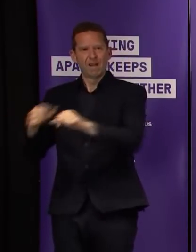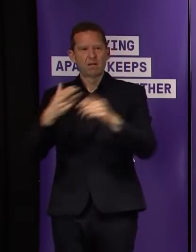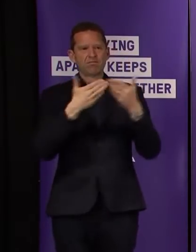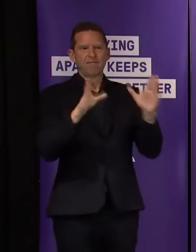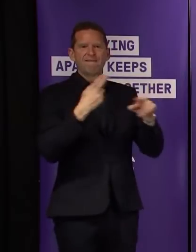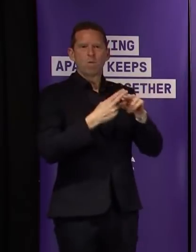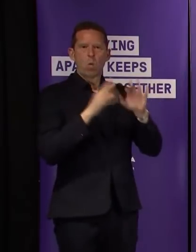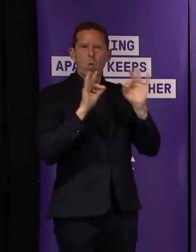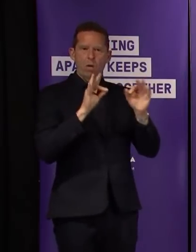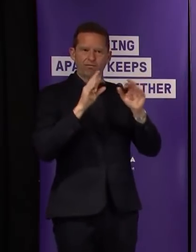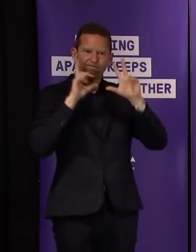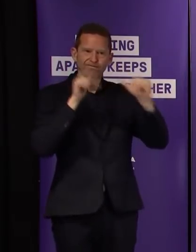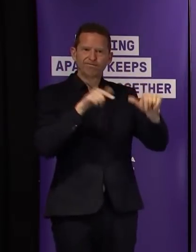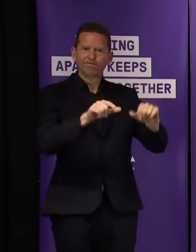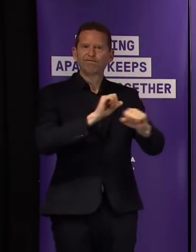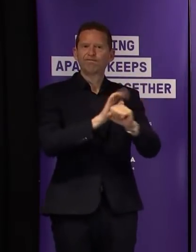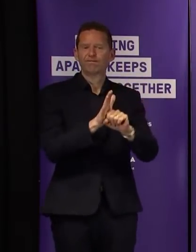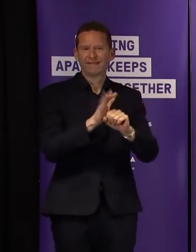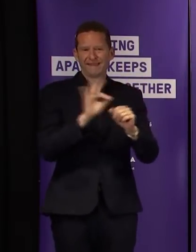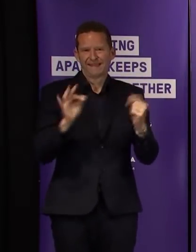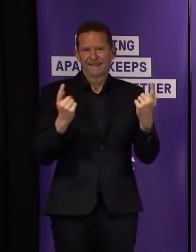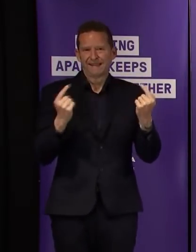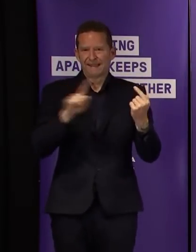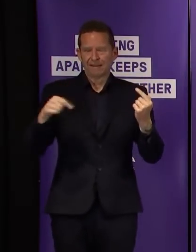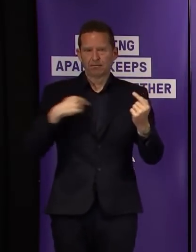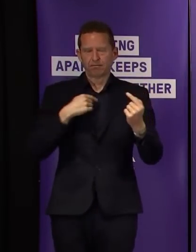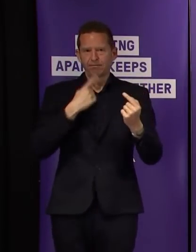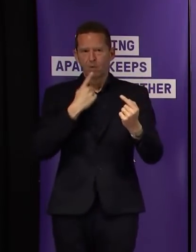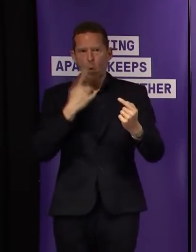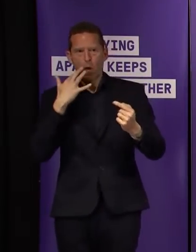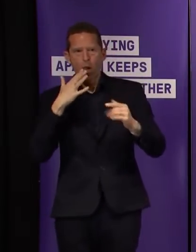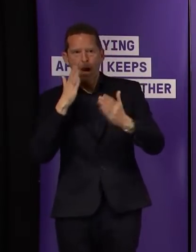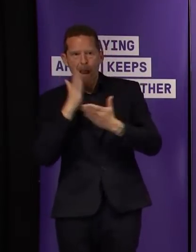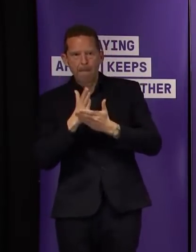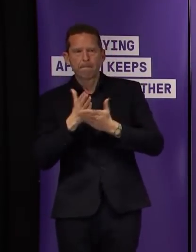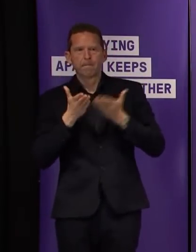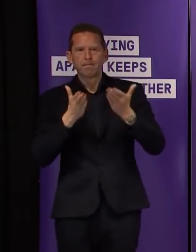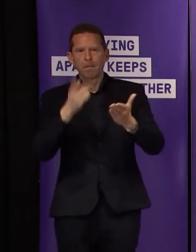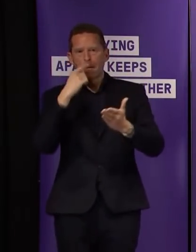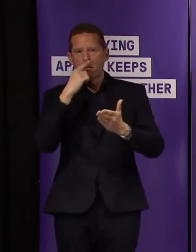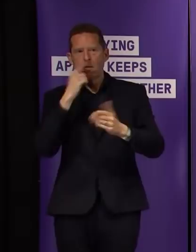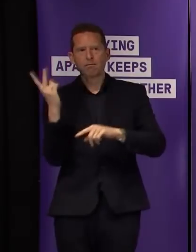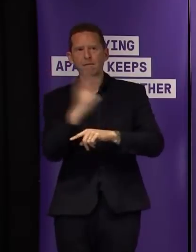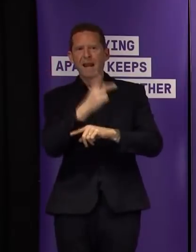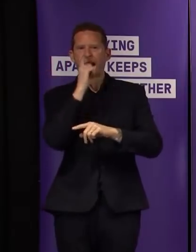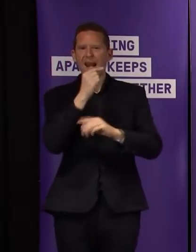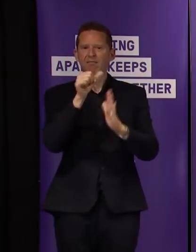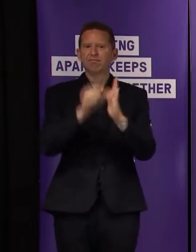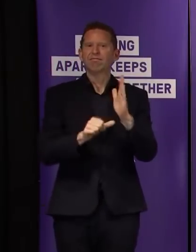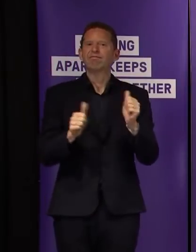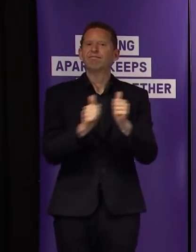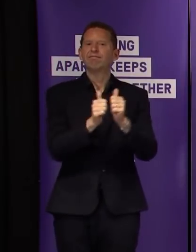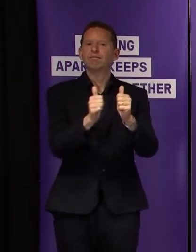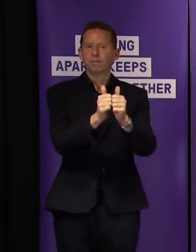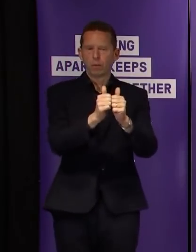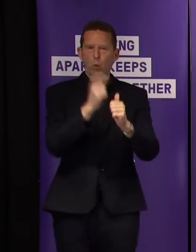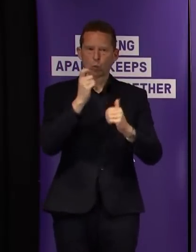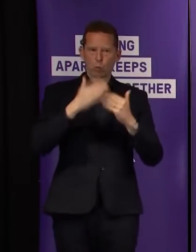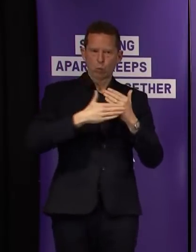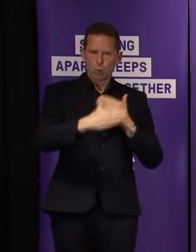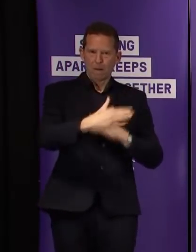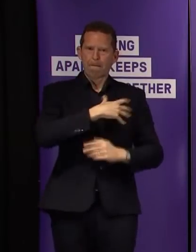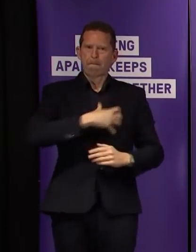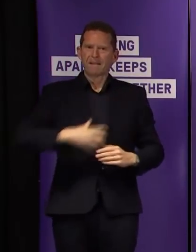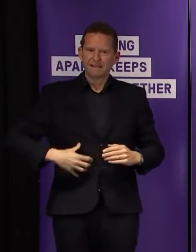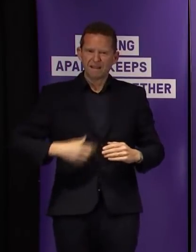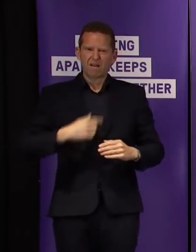it's not an easy choice to make. However, very soon, the Minister and I will outline a timetable. Again, it'll be subject to advice and case